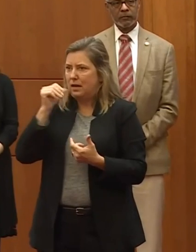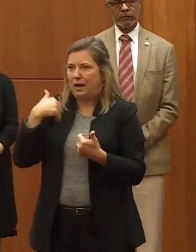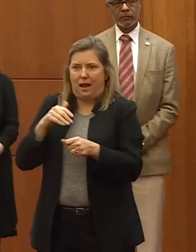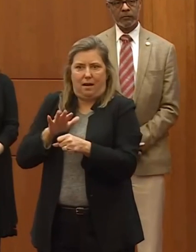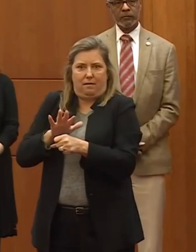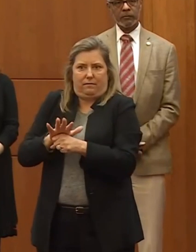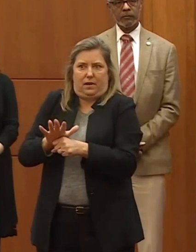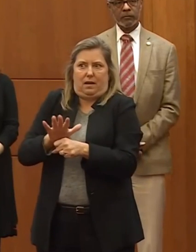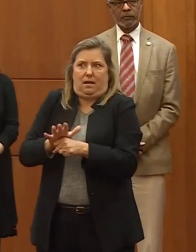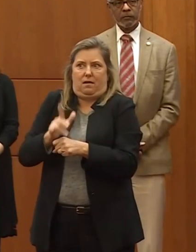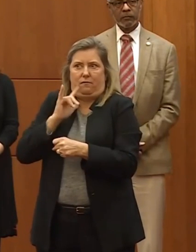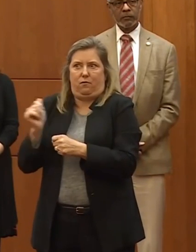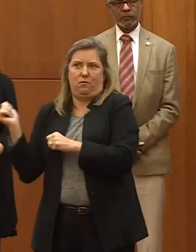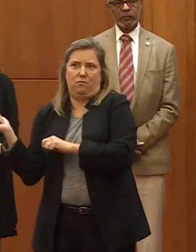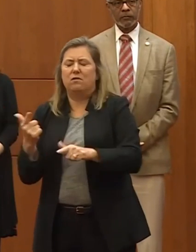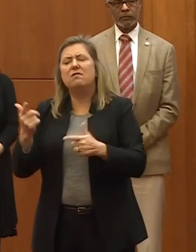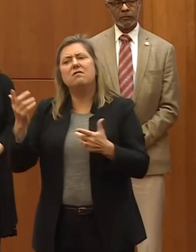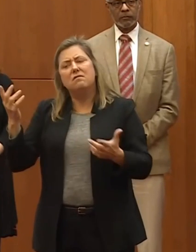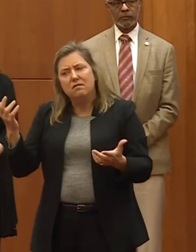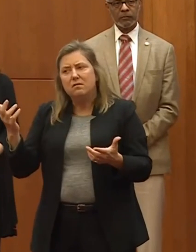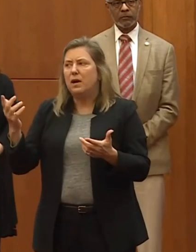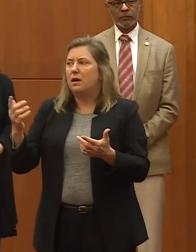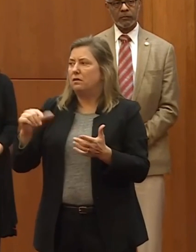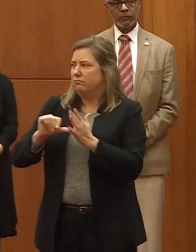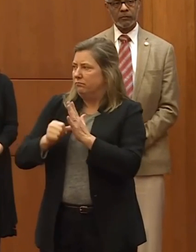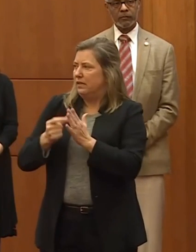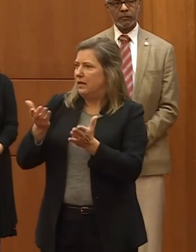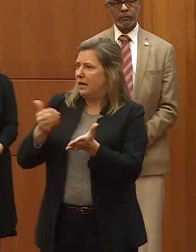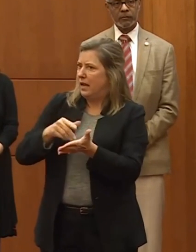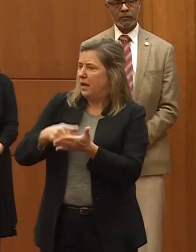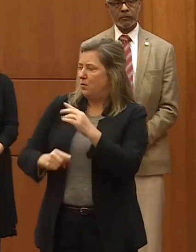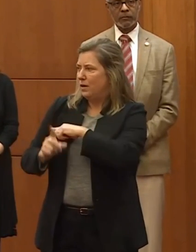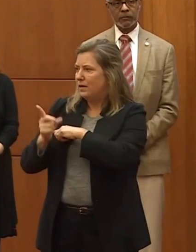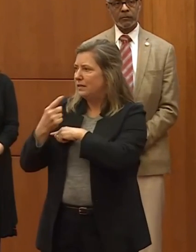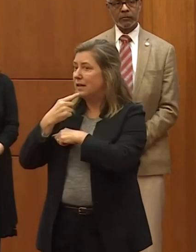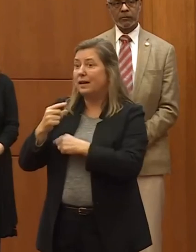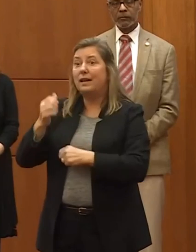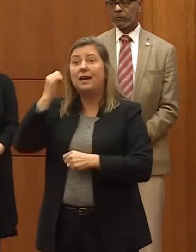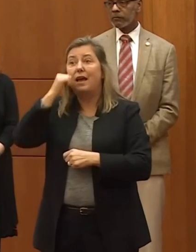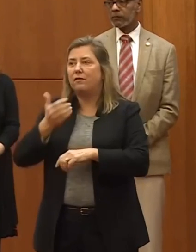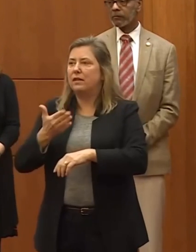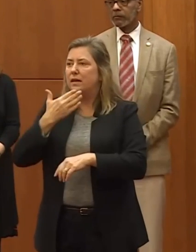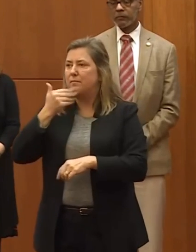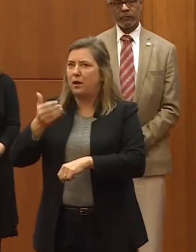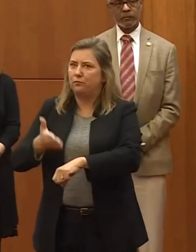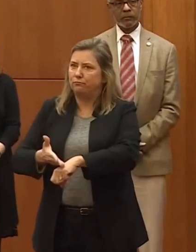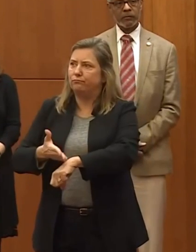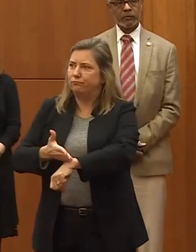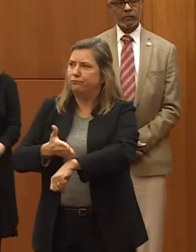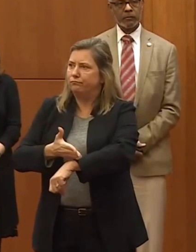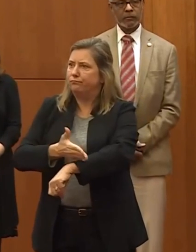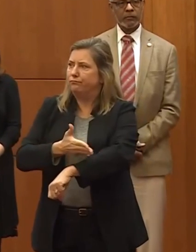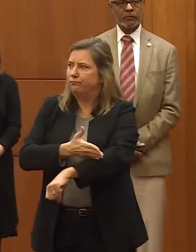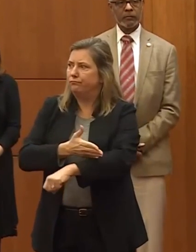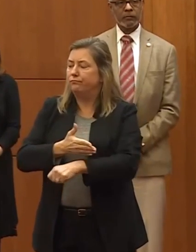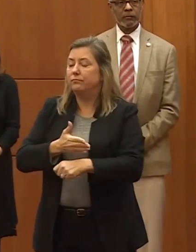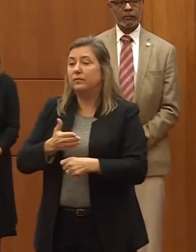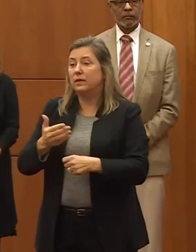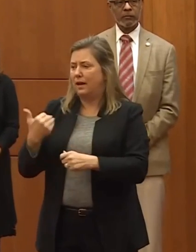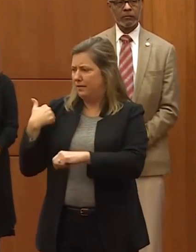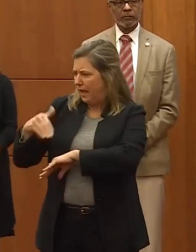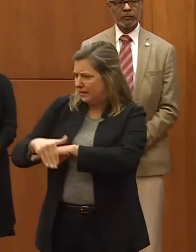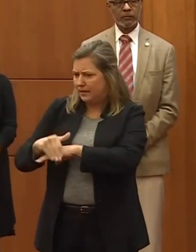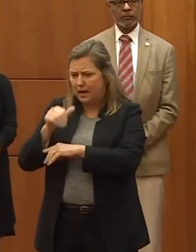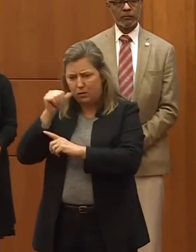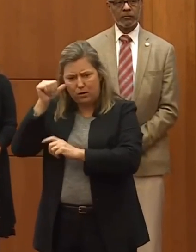number of tests. But I would reiterate what Dr. Oliver said. Each day is getting better. And as you heard last night or